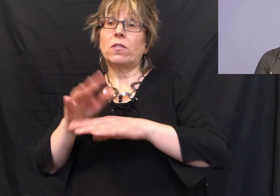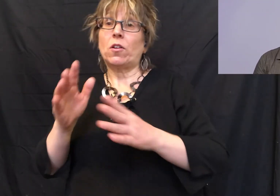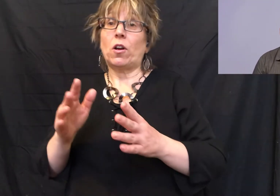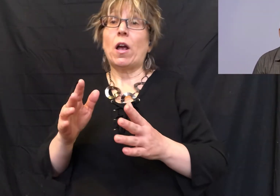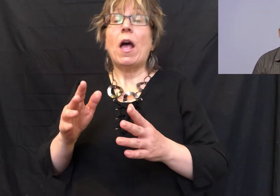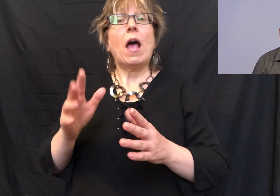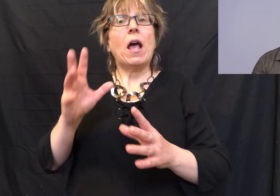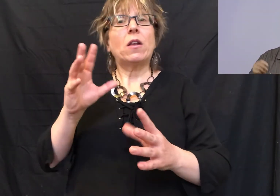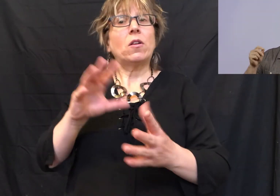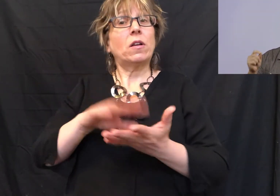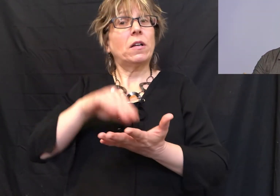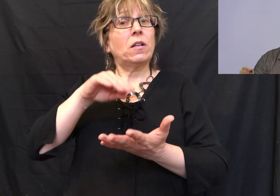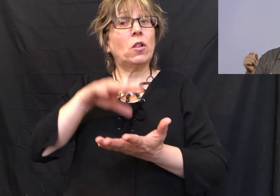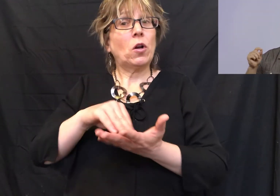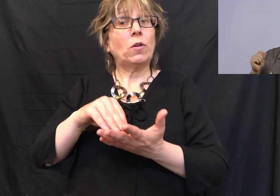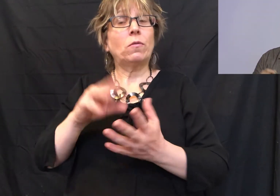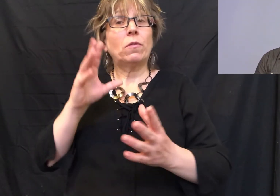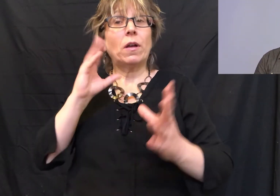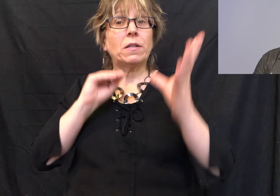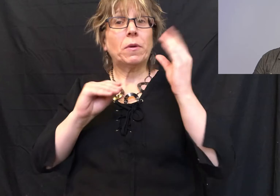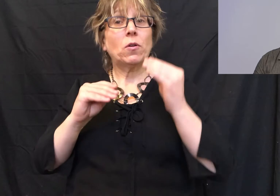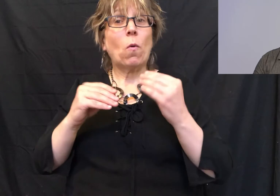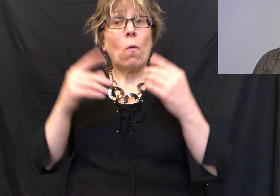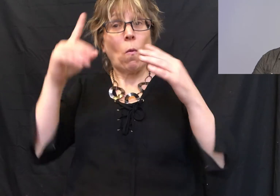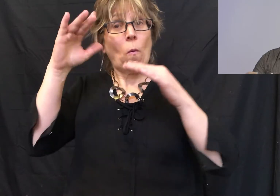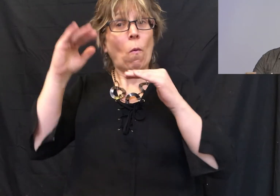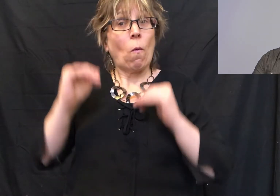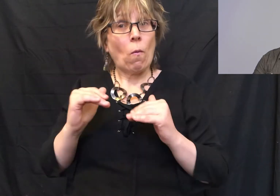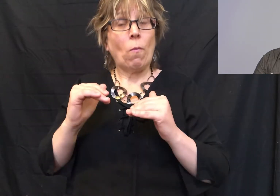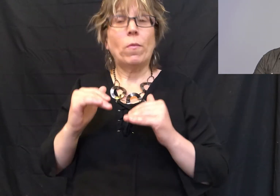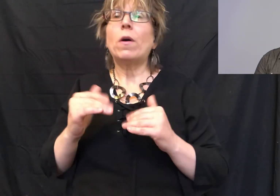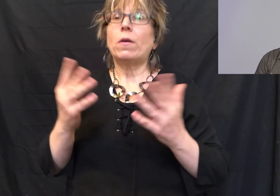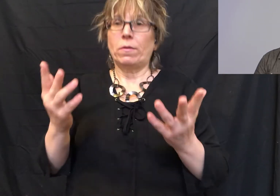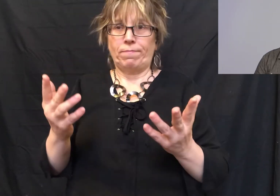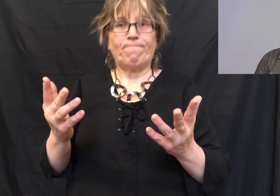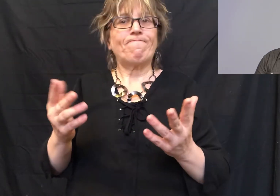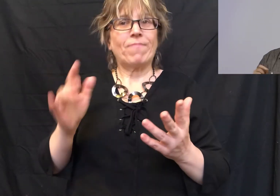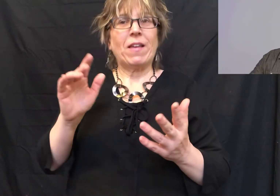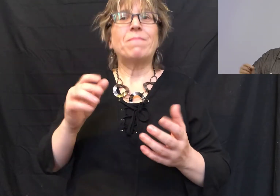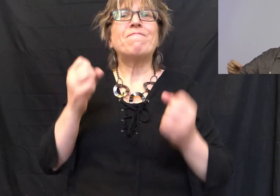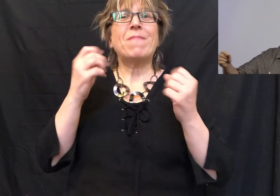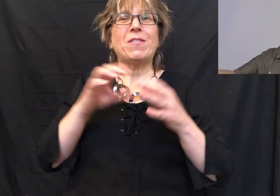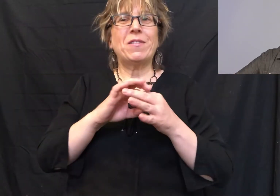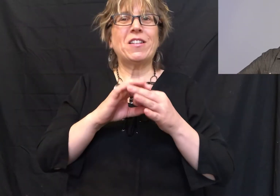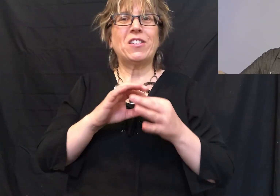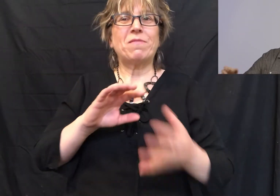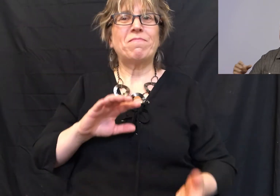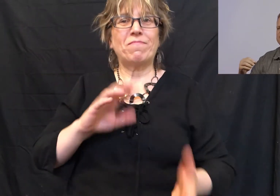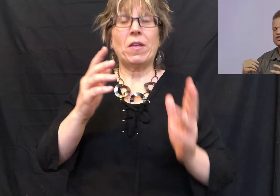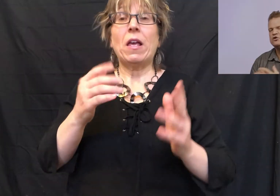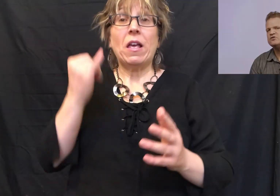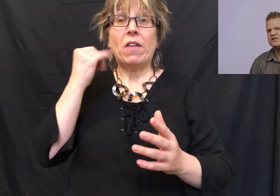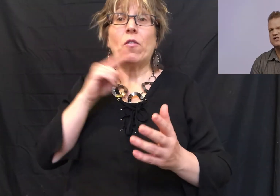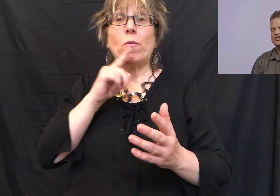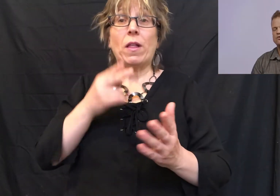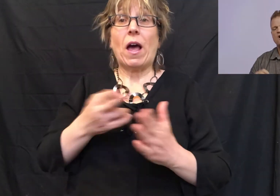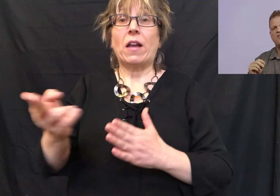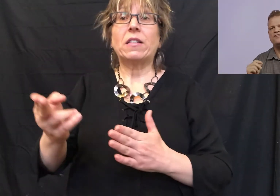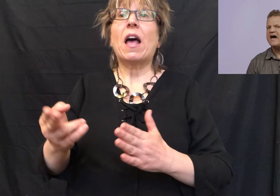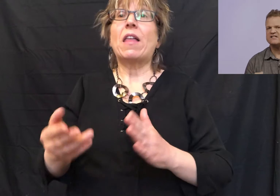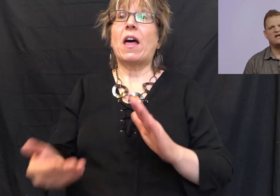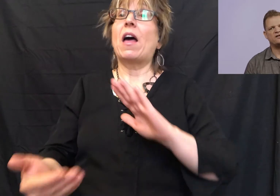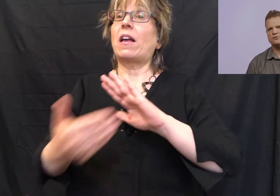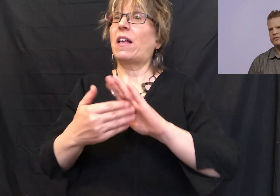help with that, because that is a recipe for disaster in a relationship. When you're actually honest and then it's used against